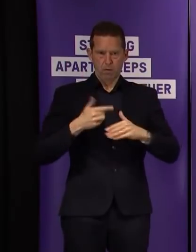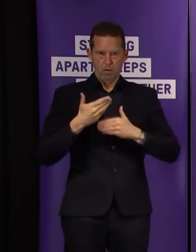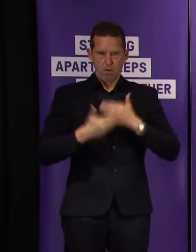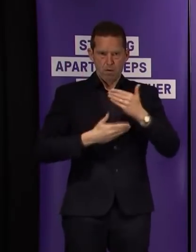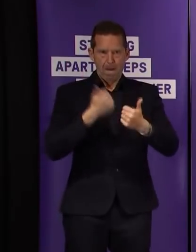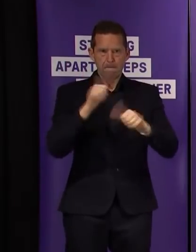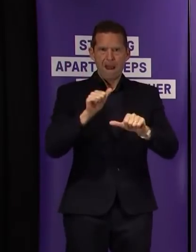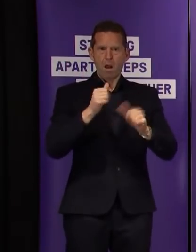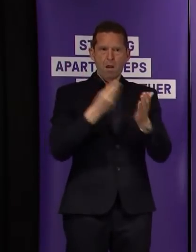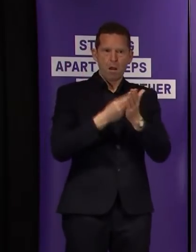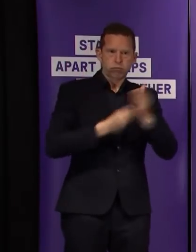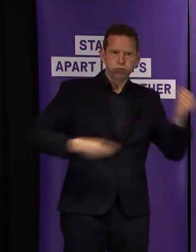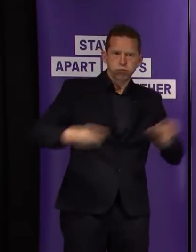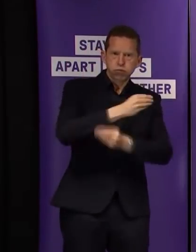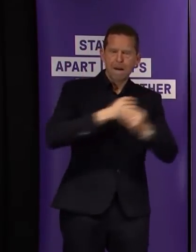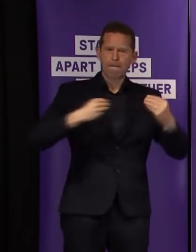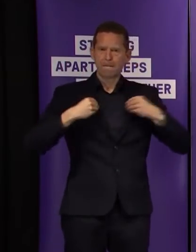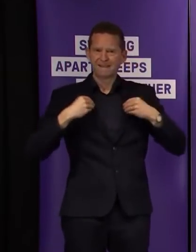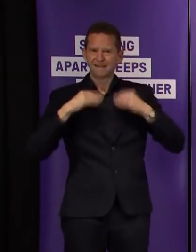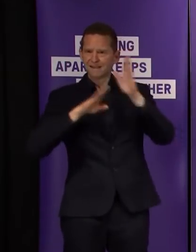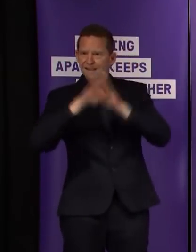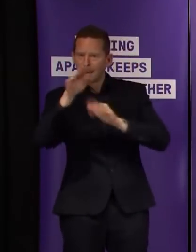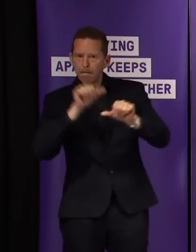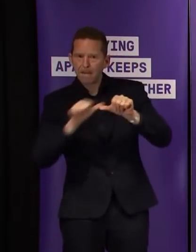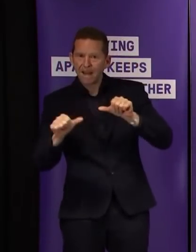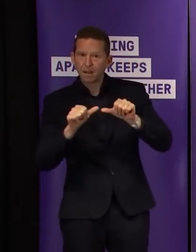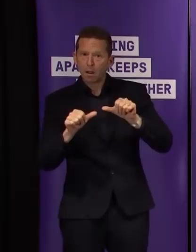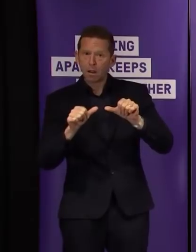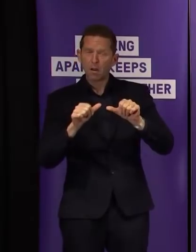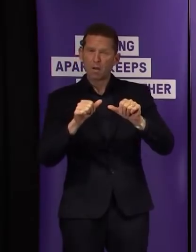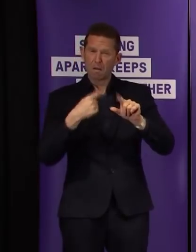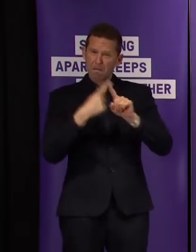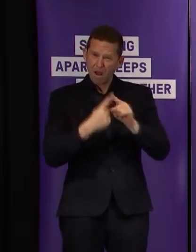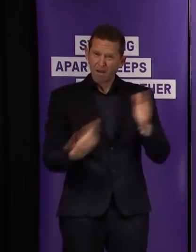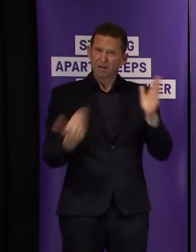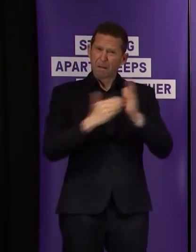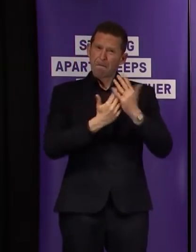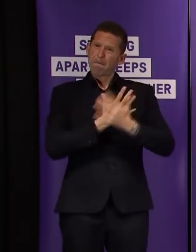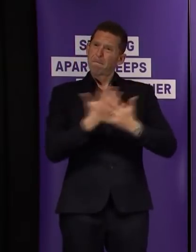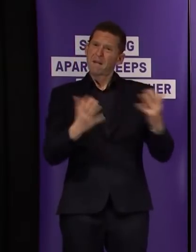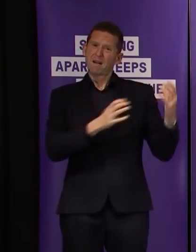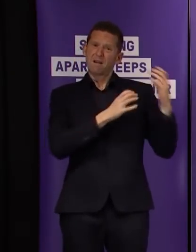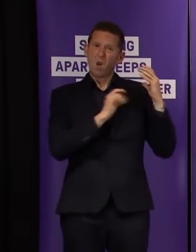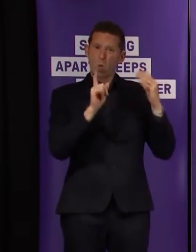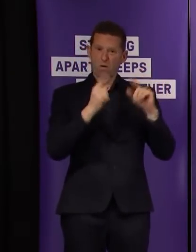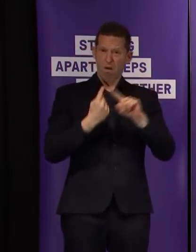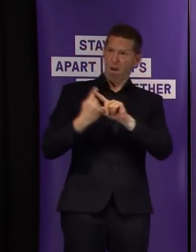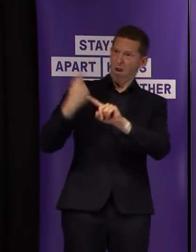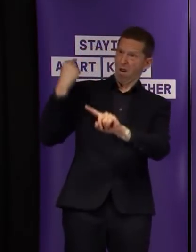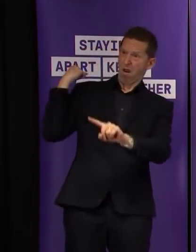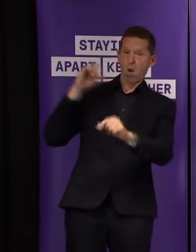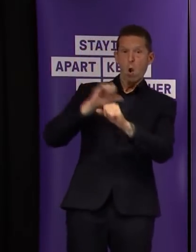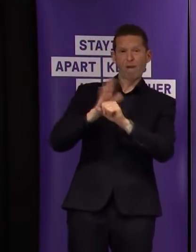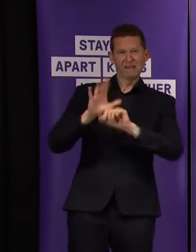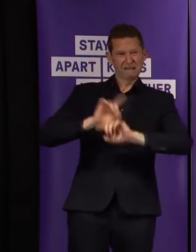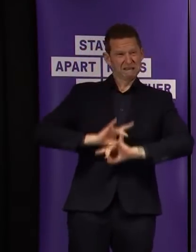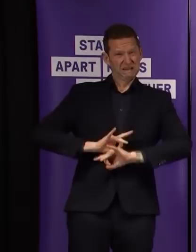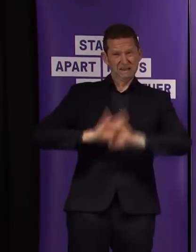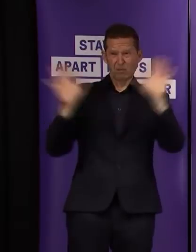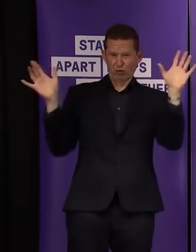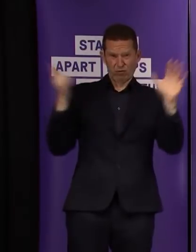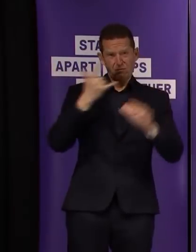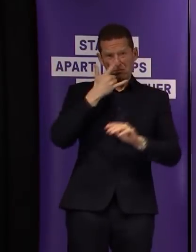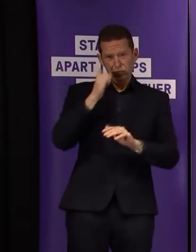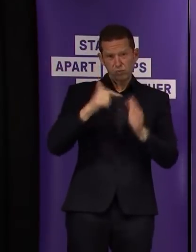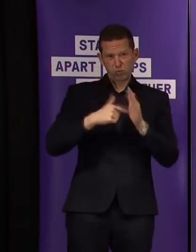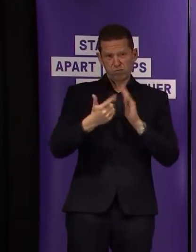repair, unable to begin the enormous task of repairing the damage that this global pandemic has done